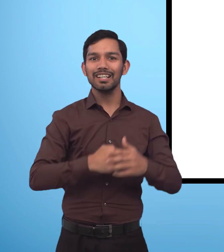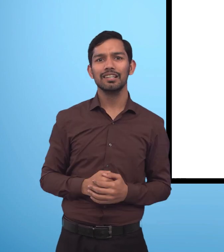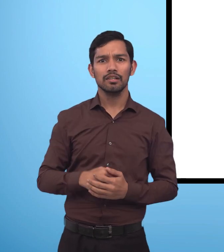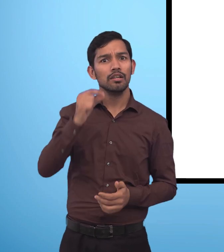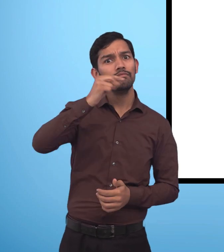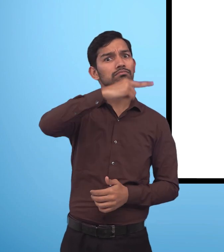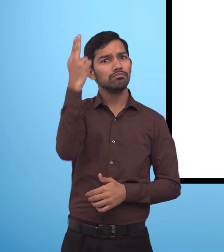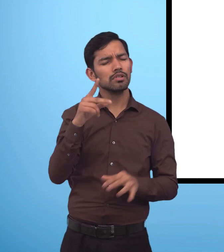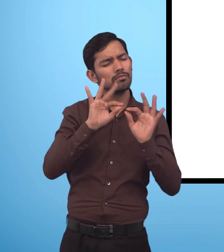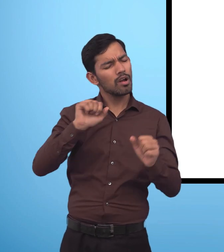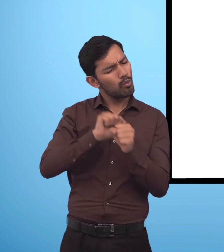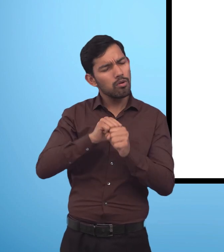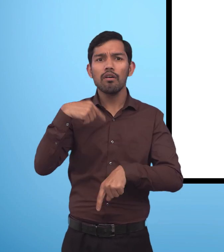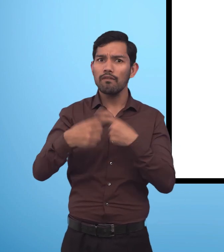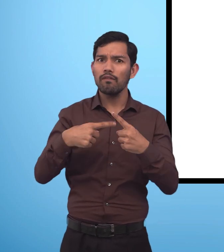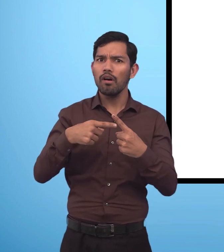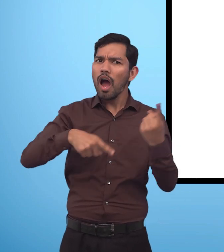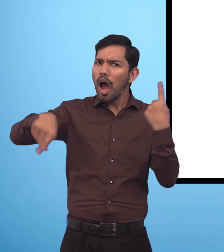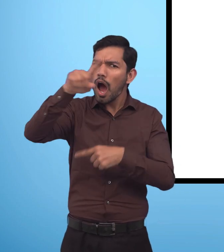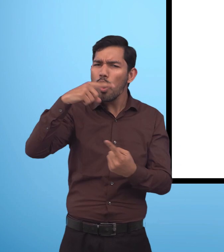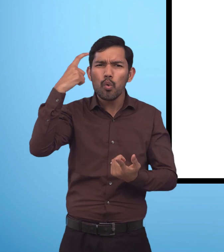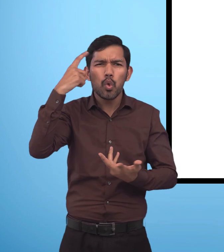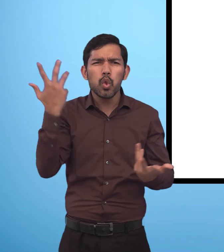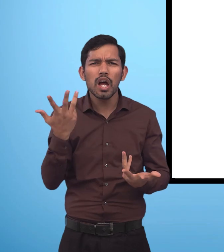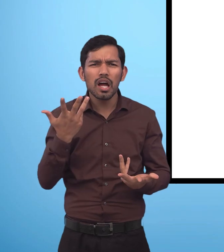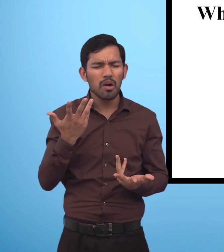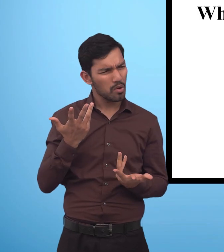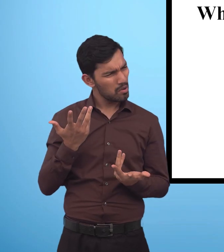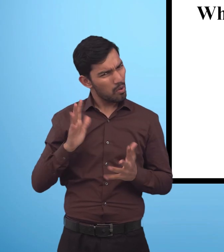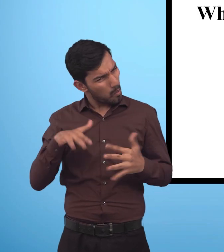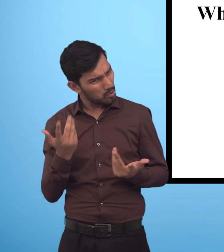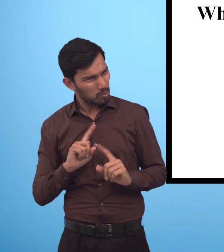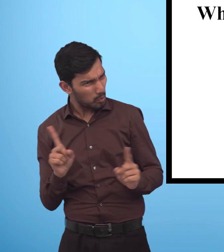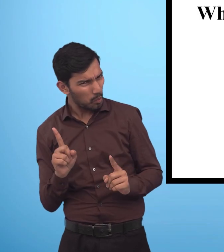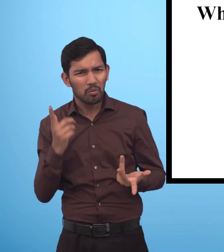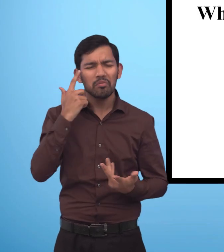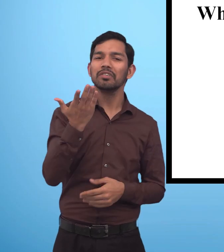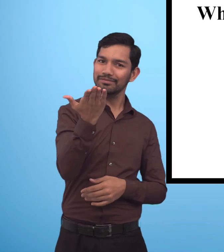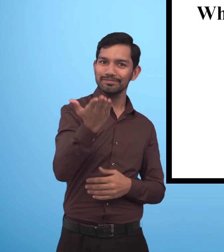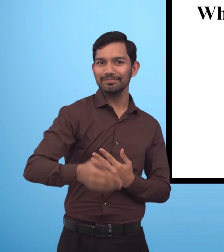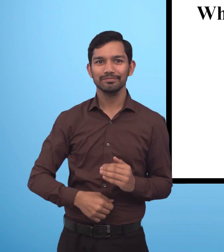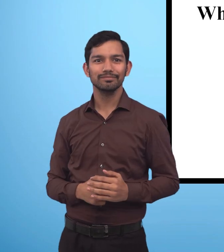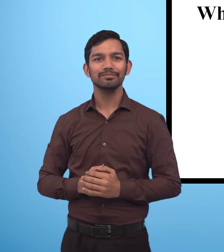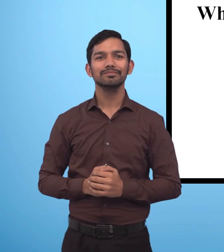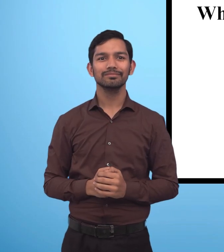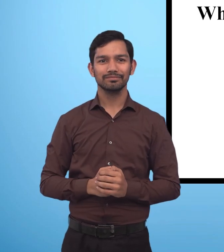A. Do you think Pranav's task is simple? Why or why not?